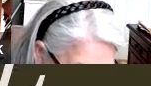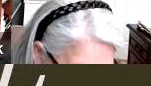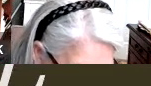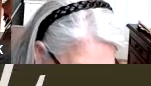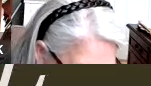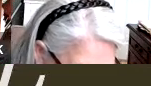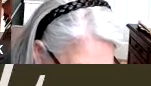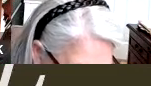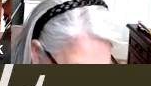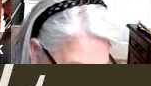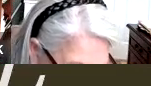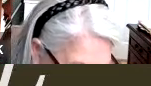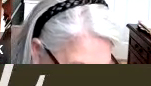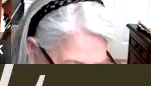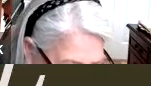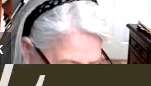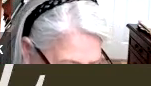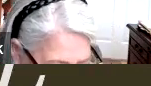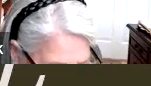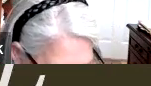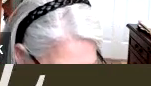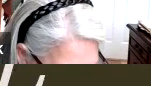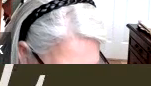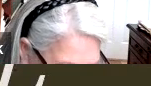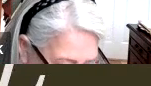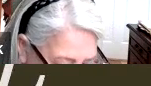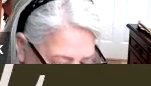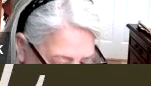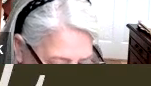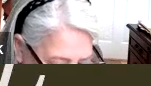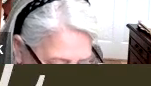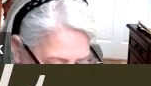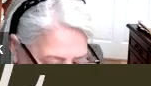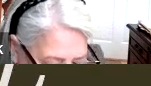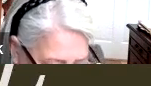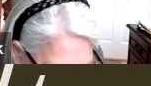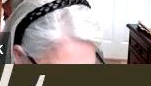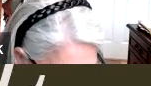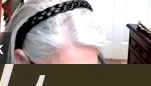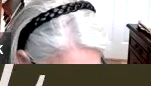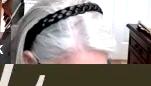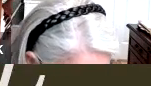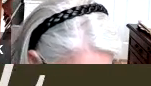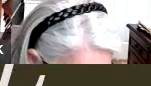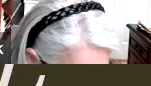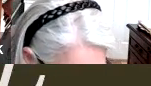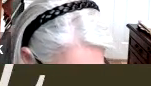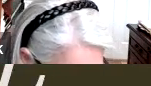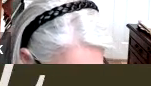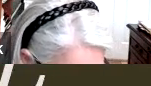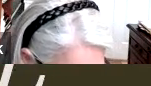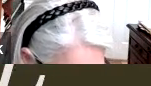with learning disabilities, 4 with mental health issues, 1 who is neurodivergent,